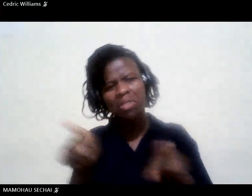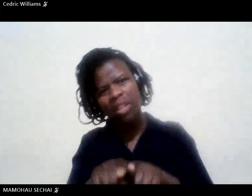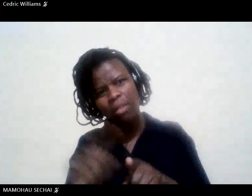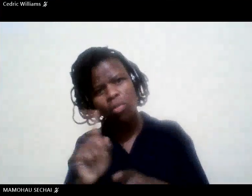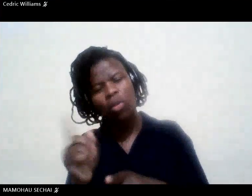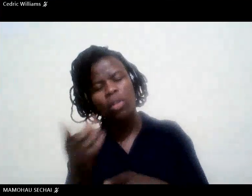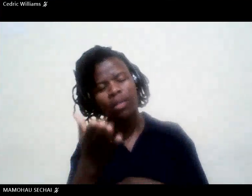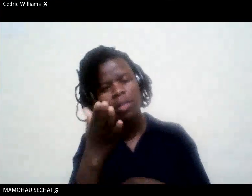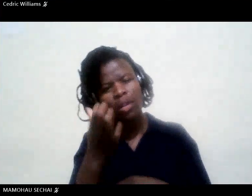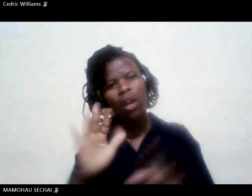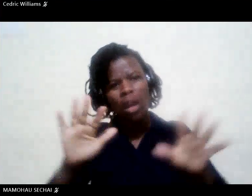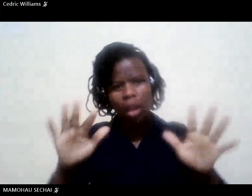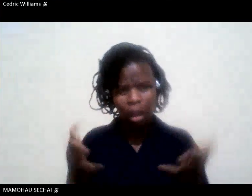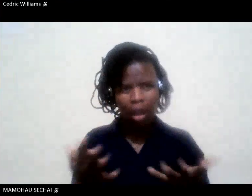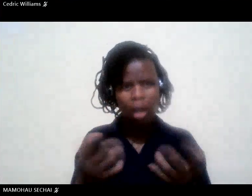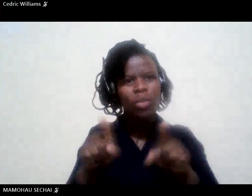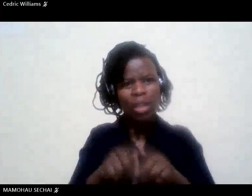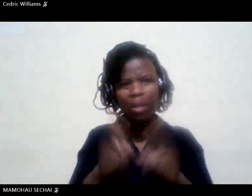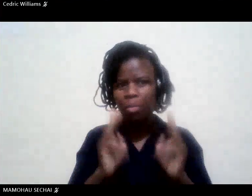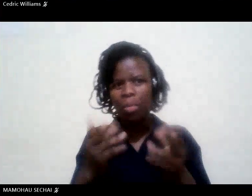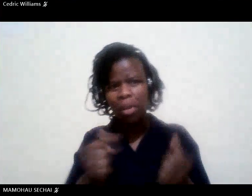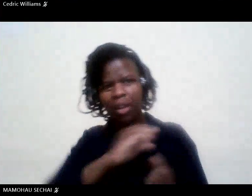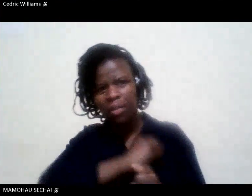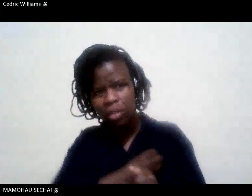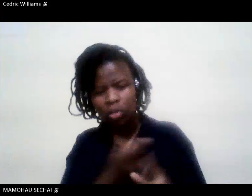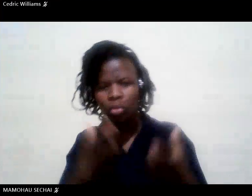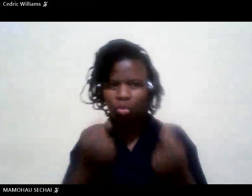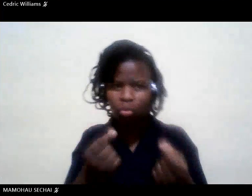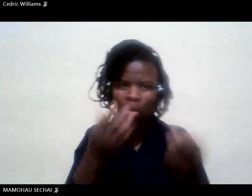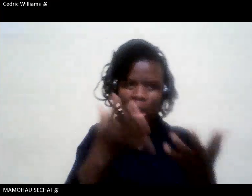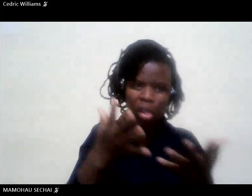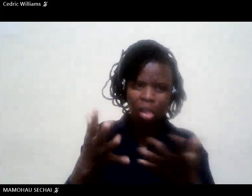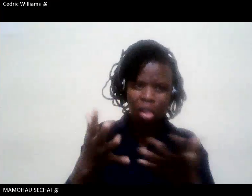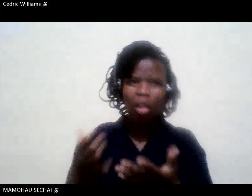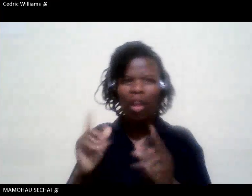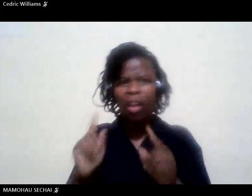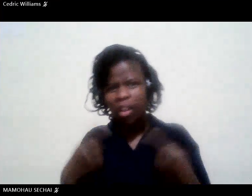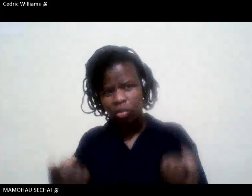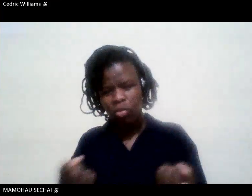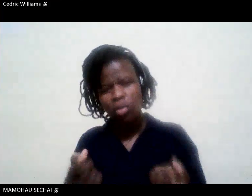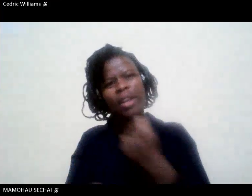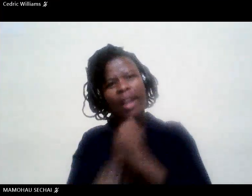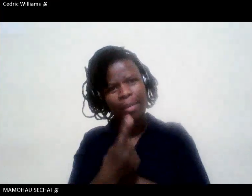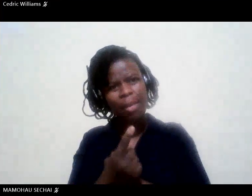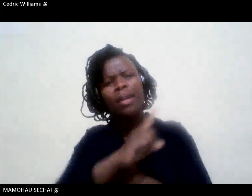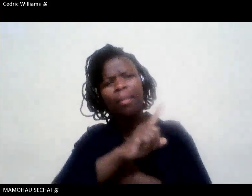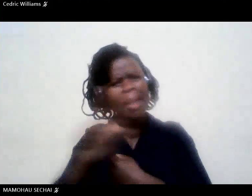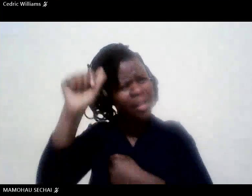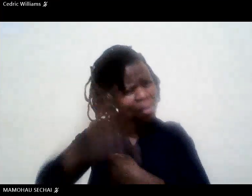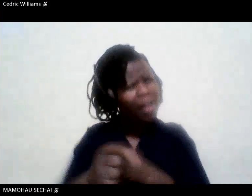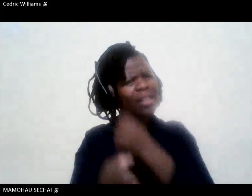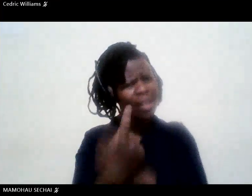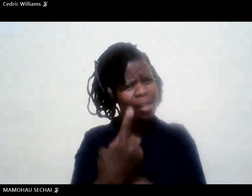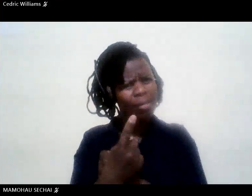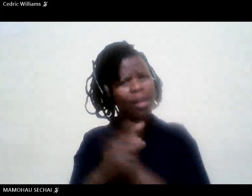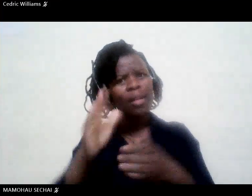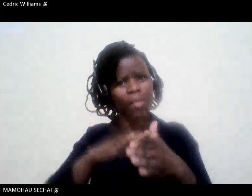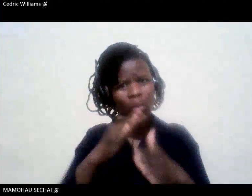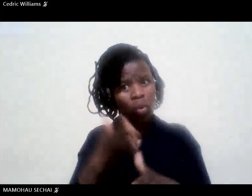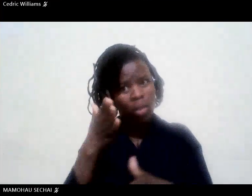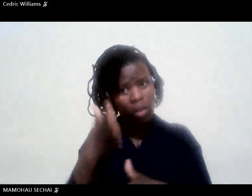of how even persons with disabilities does that shouldn't happen. No, it should happen, because that is what